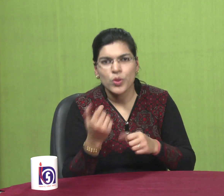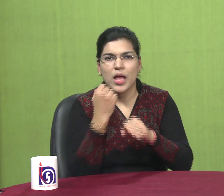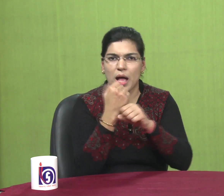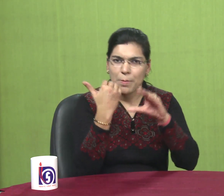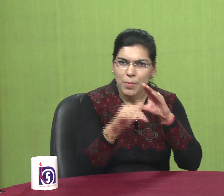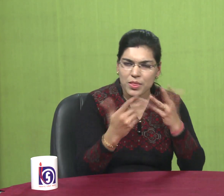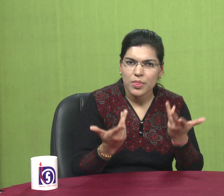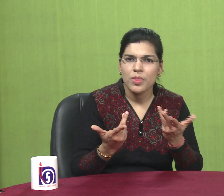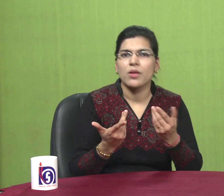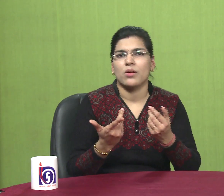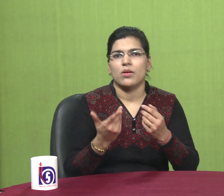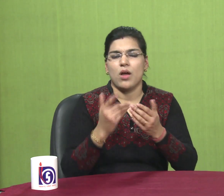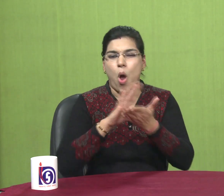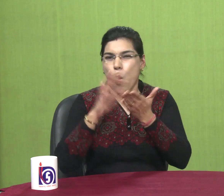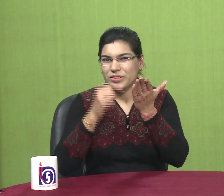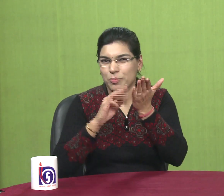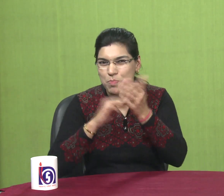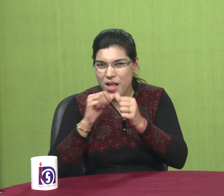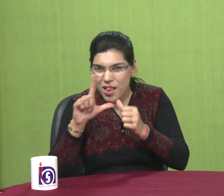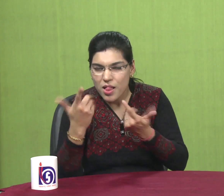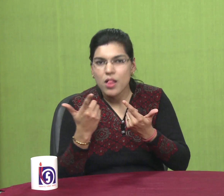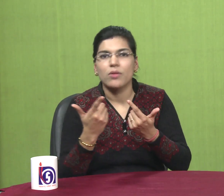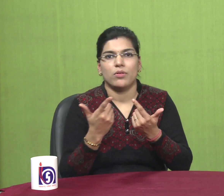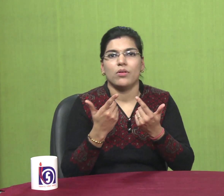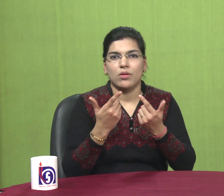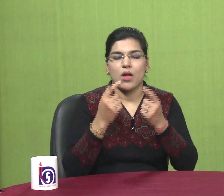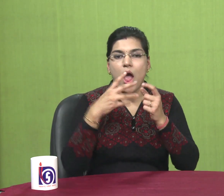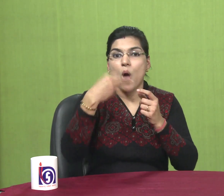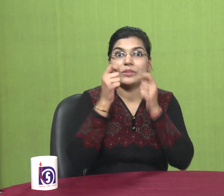provide information about yourself and choose an account,